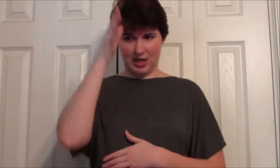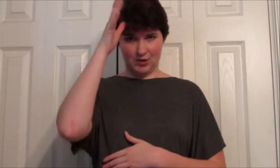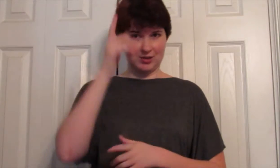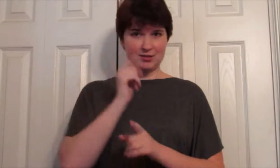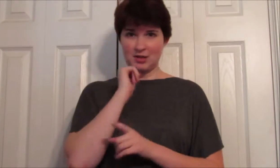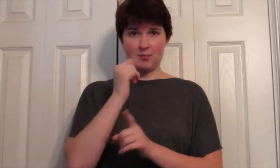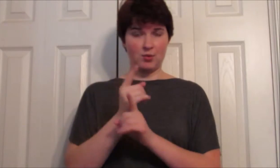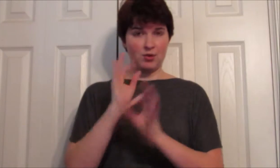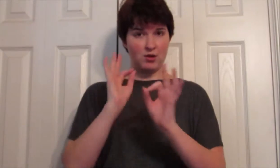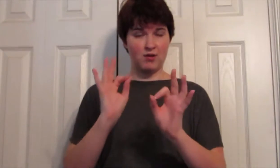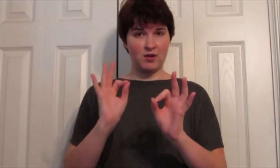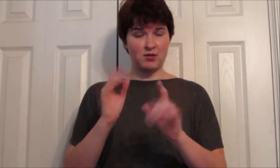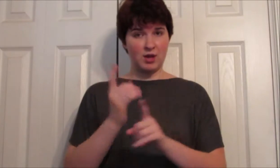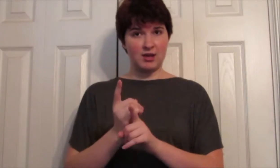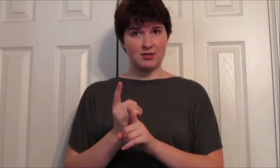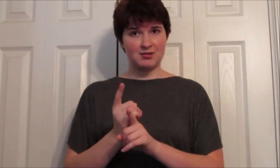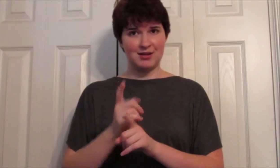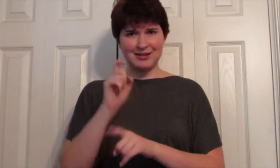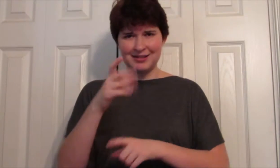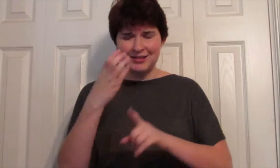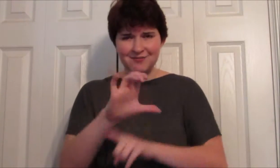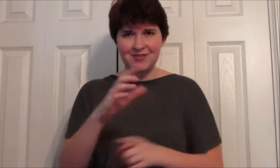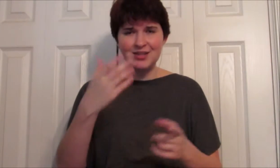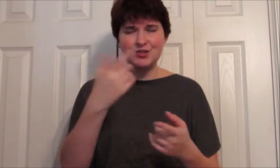parents imperfect? Do I have to convince anyone of that?